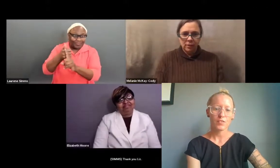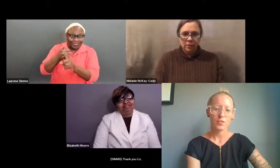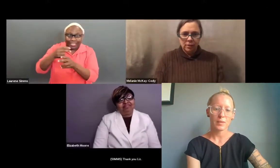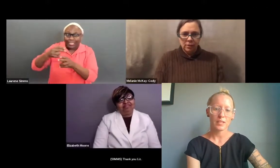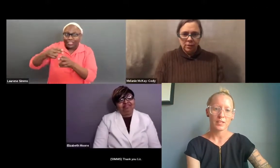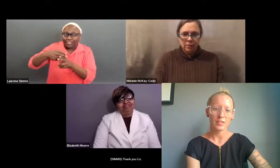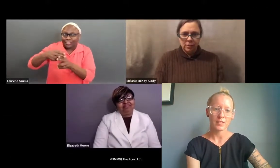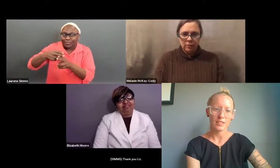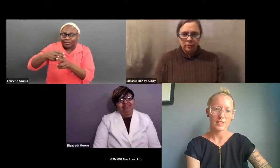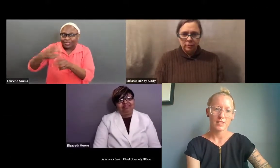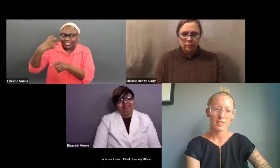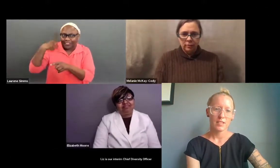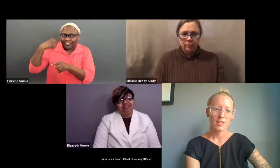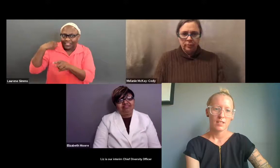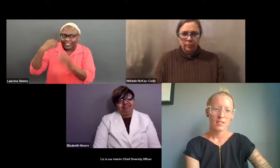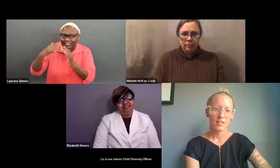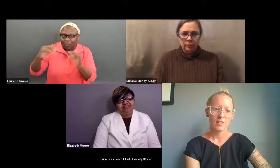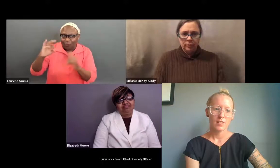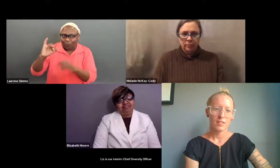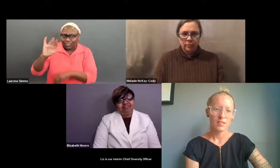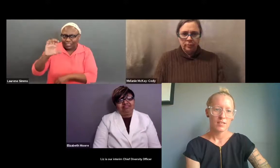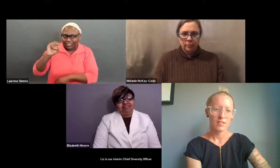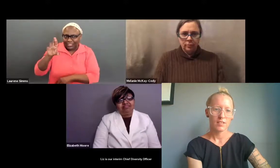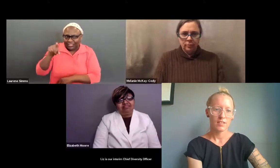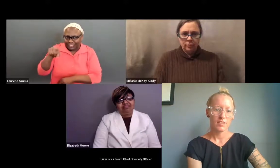And thank you for being here, Liz.